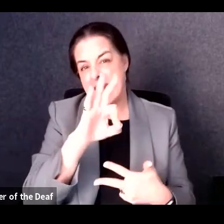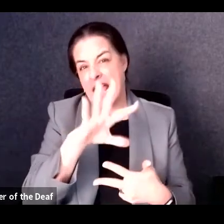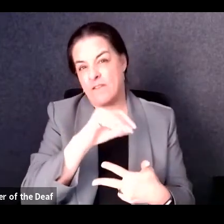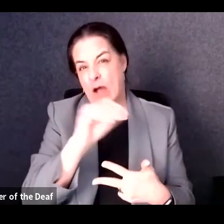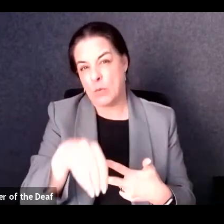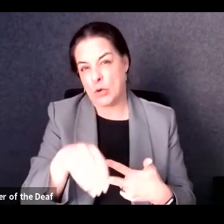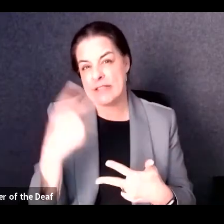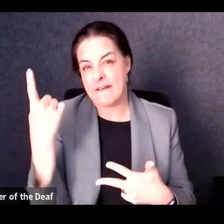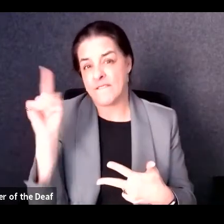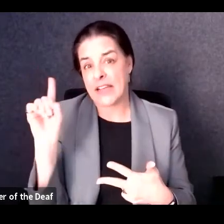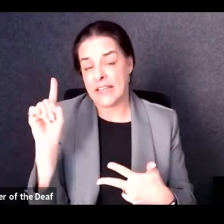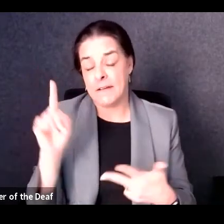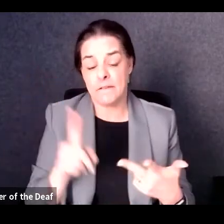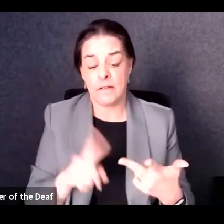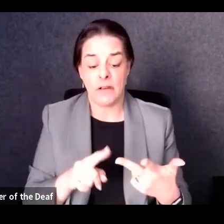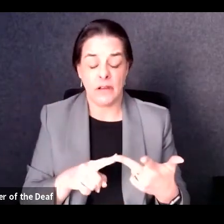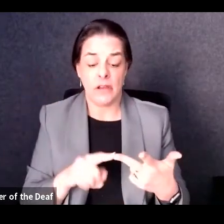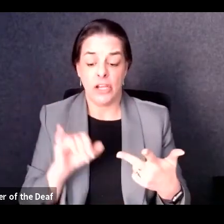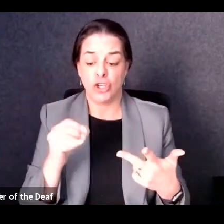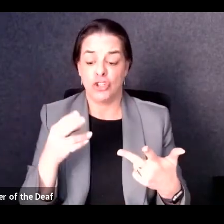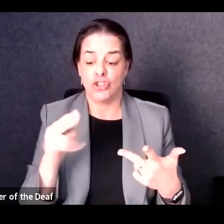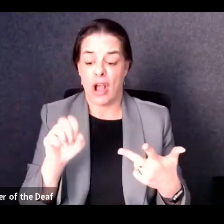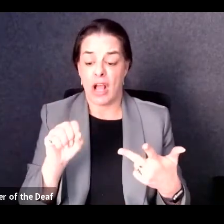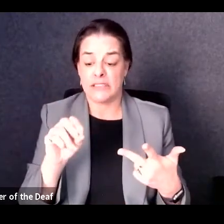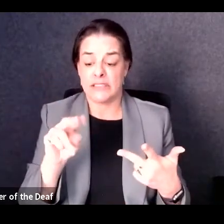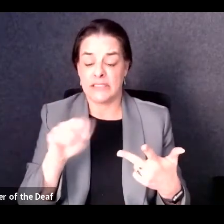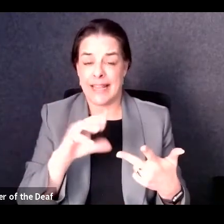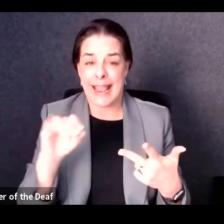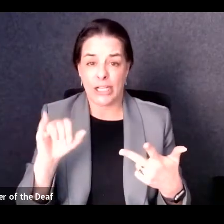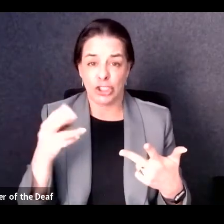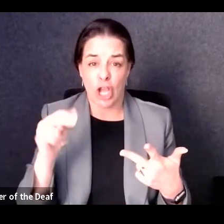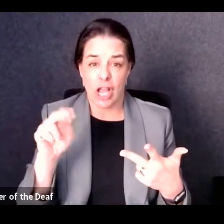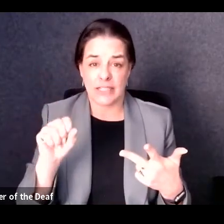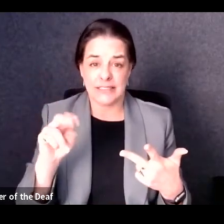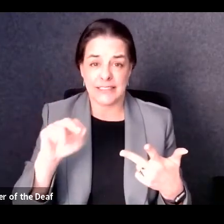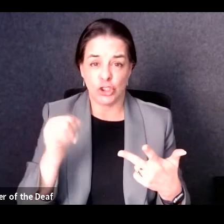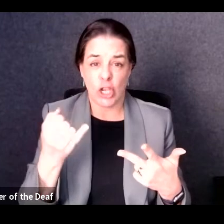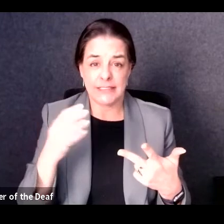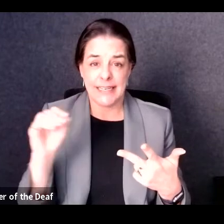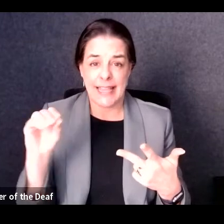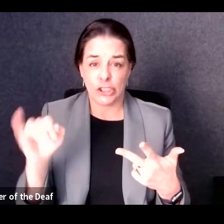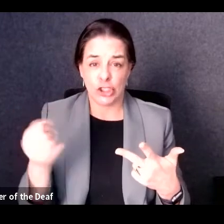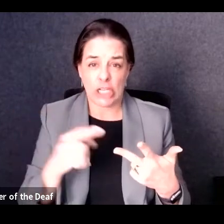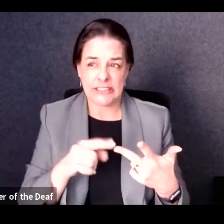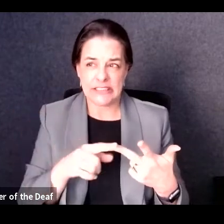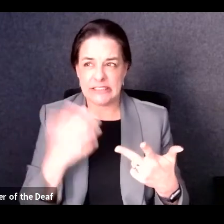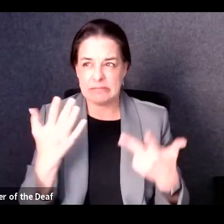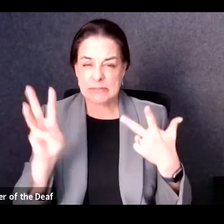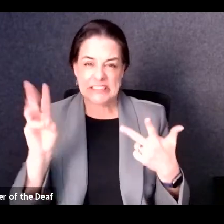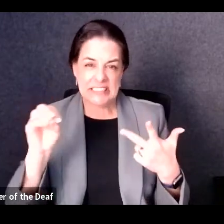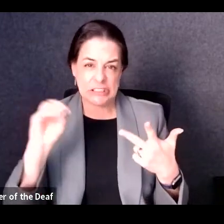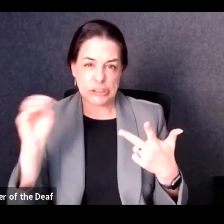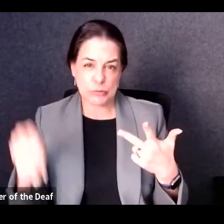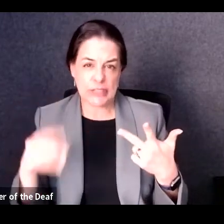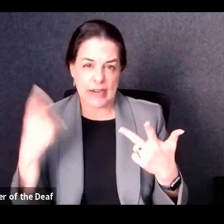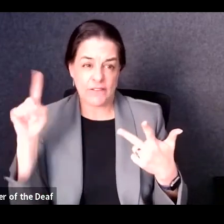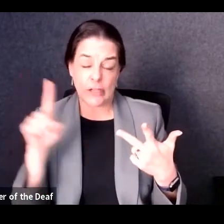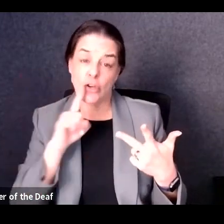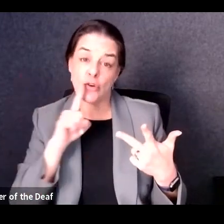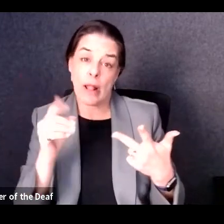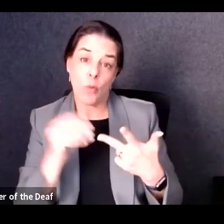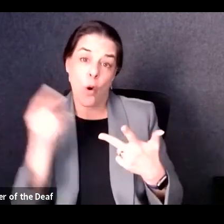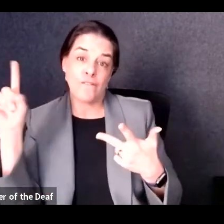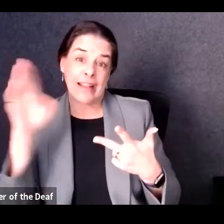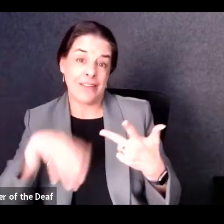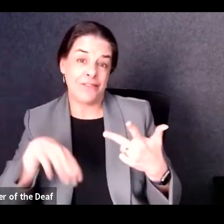effective. The Johnson & Johnson vaccine is about 60% effective, which is actually more effective than the